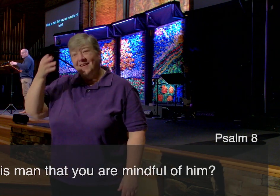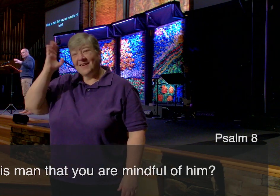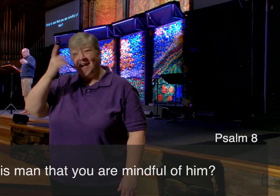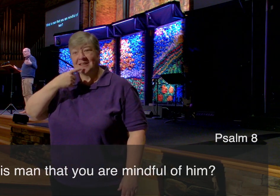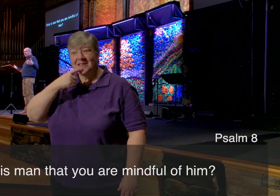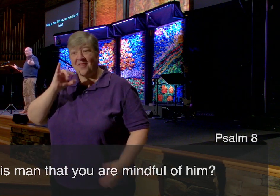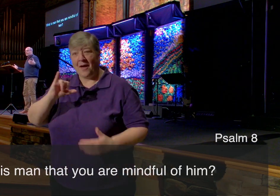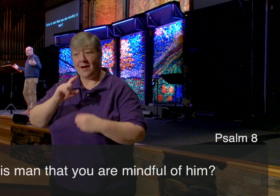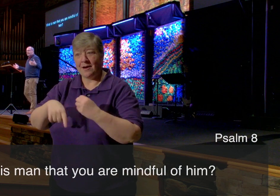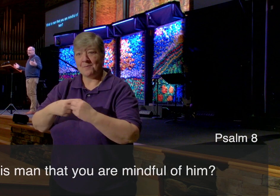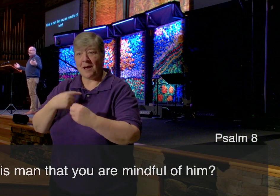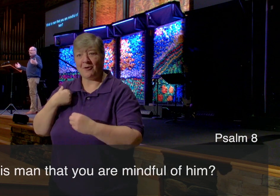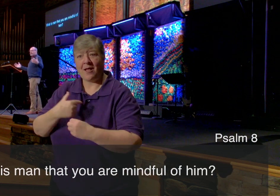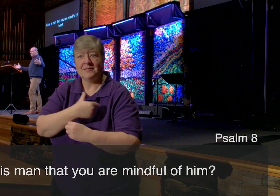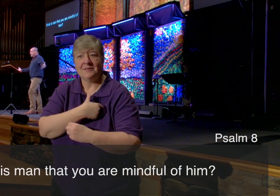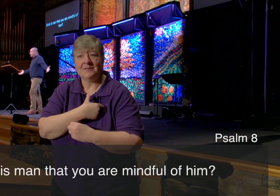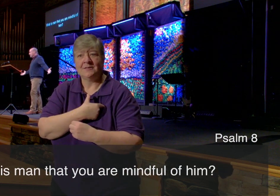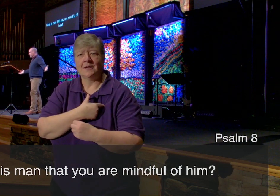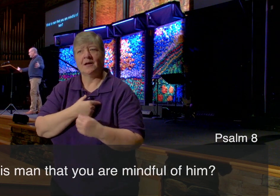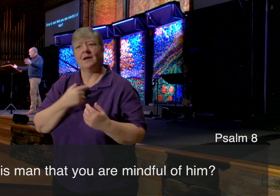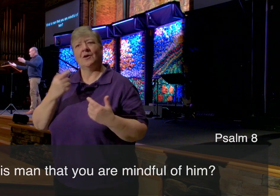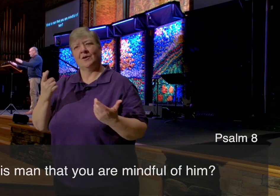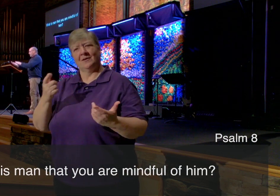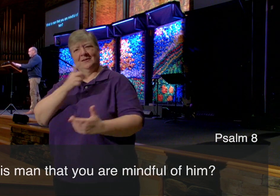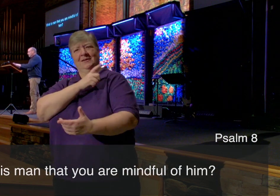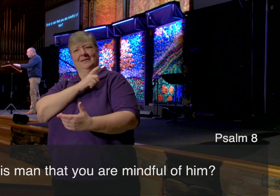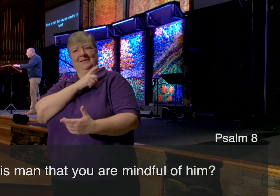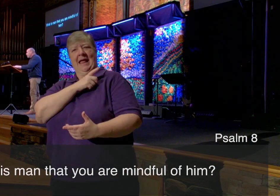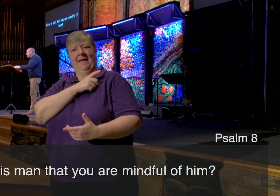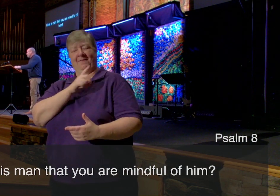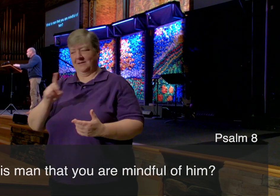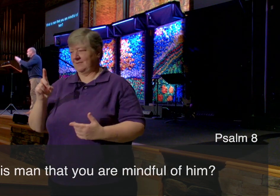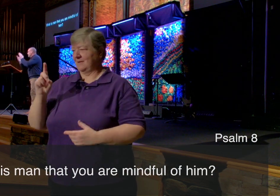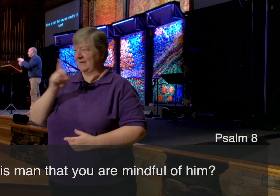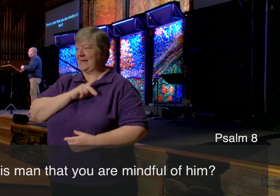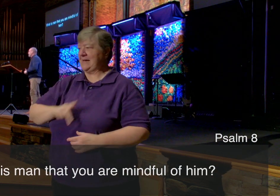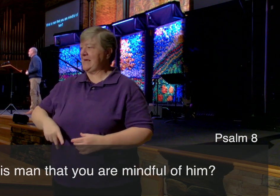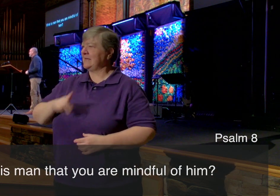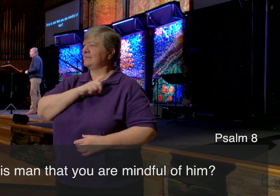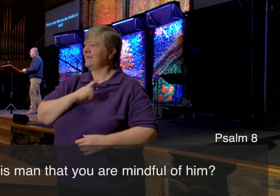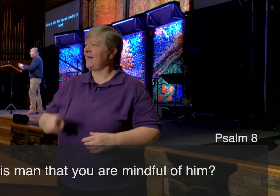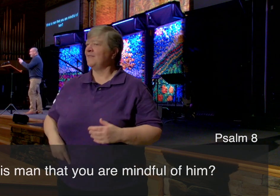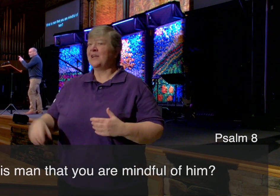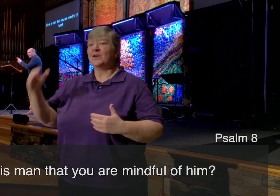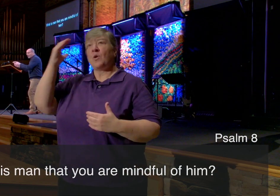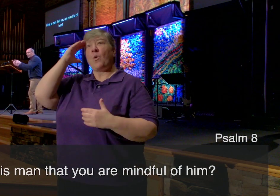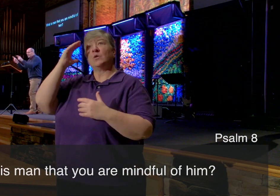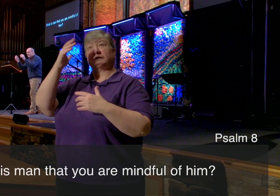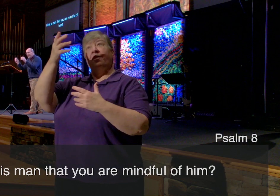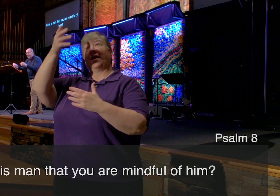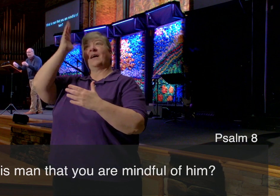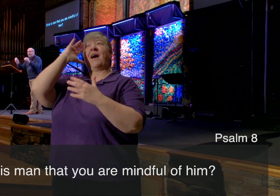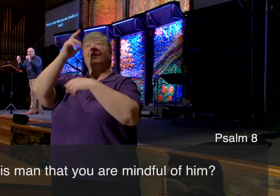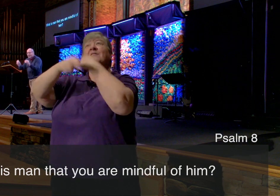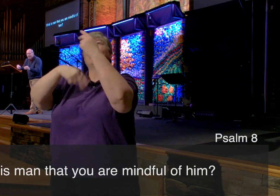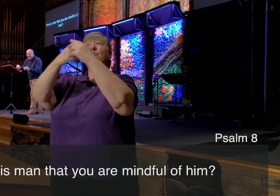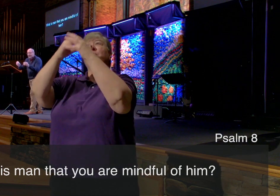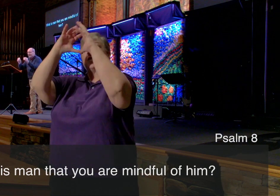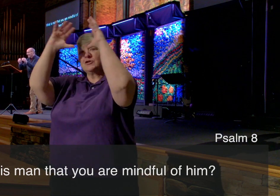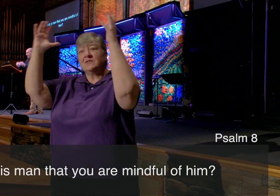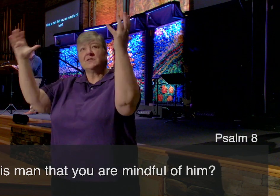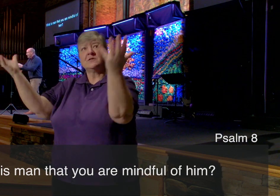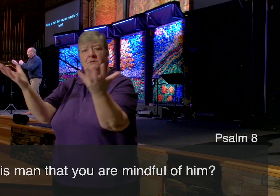mindful of him?" That's a rhetorical question. He knows that the God of the universe, the one who holds the universe in the palm of his hands,